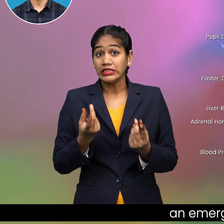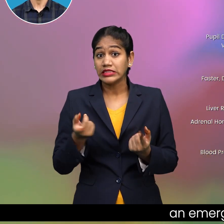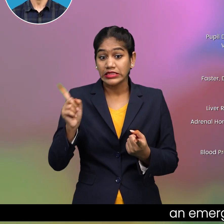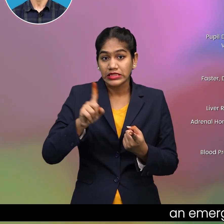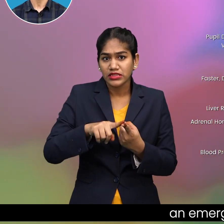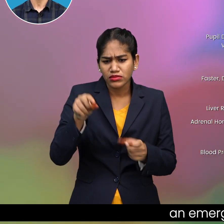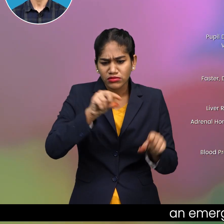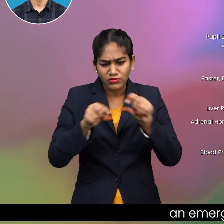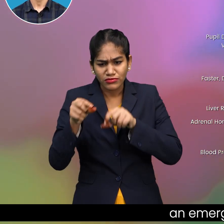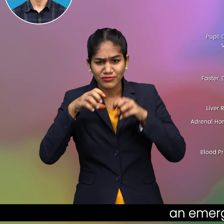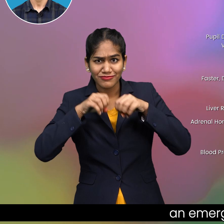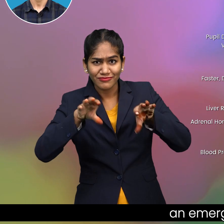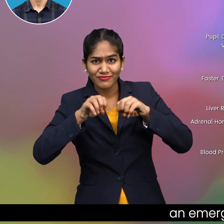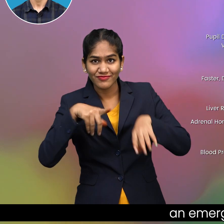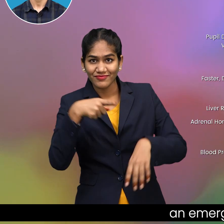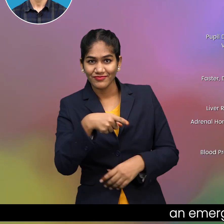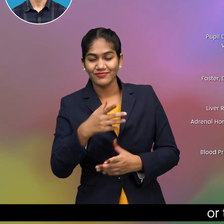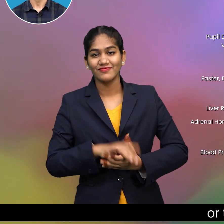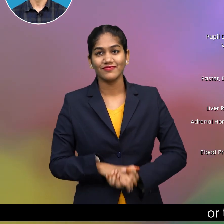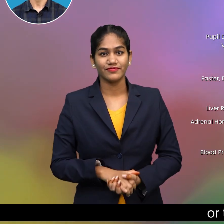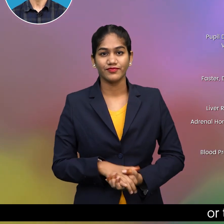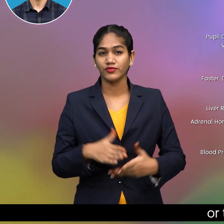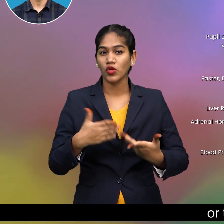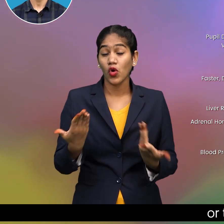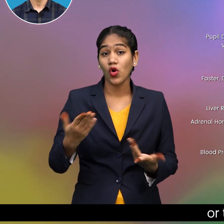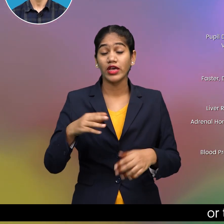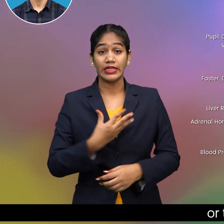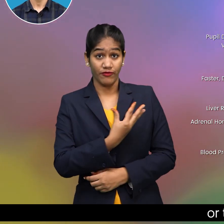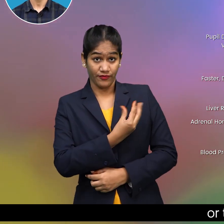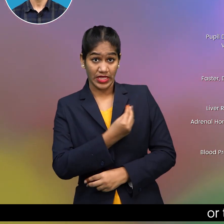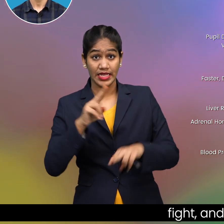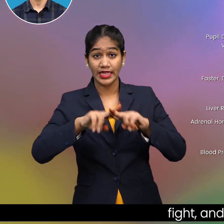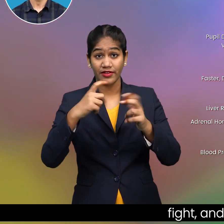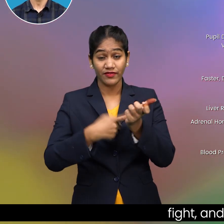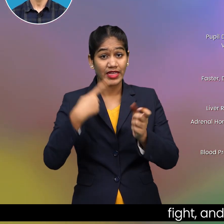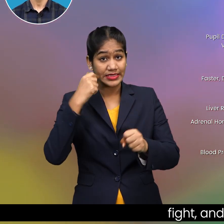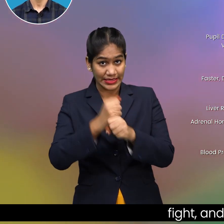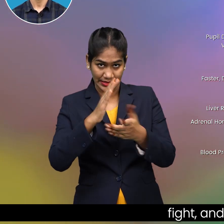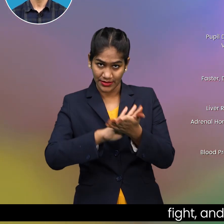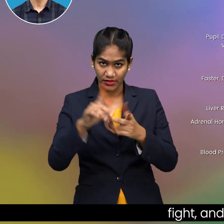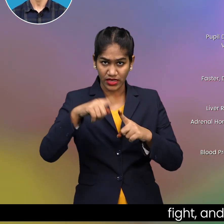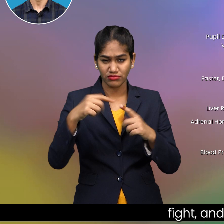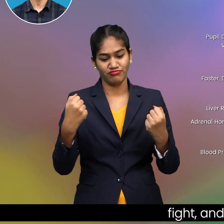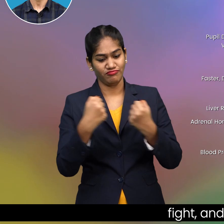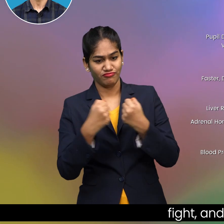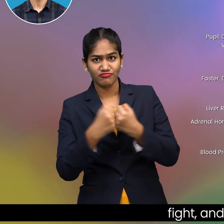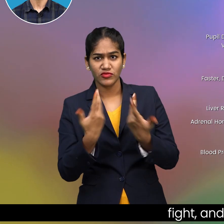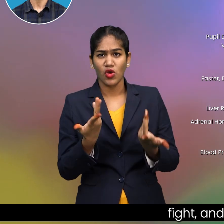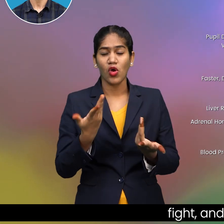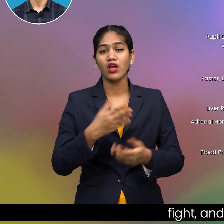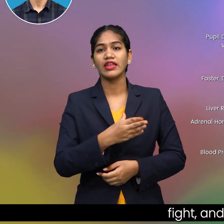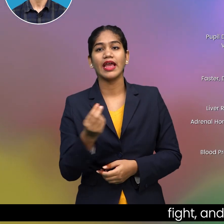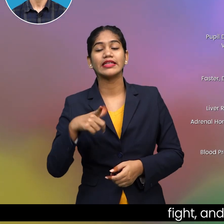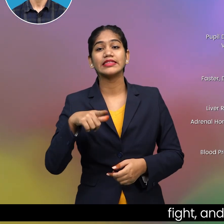an emergency hormone or the fright, fight, and flight